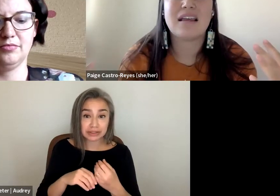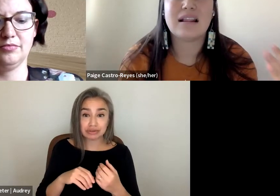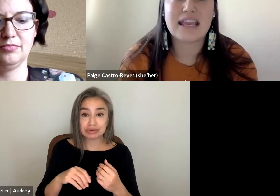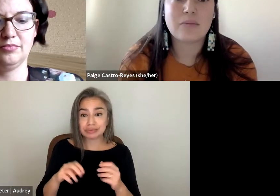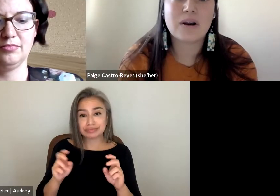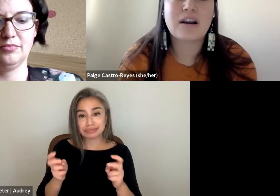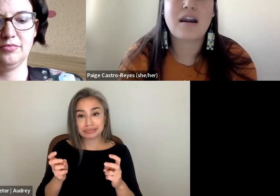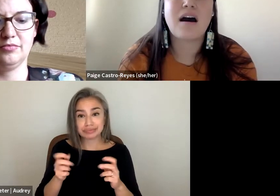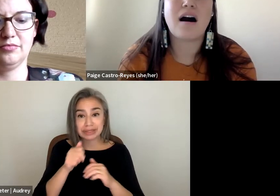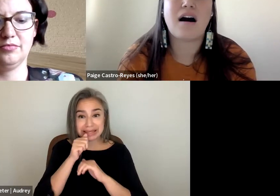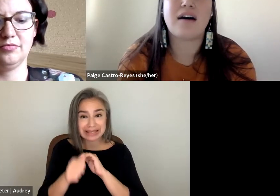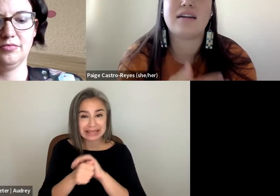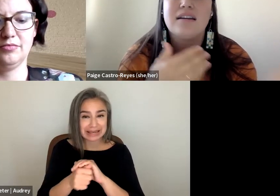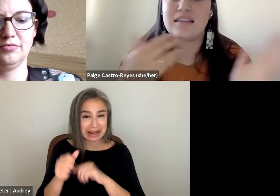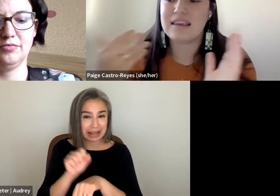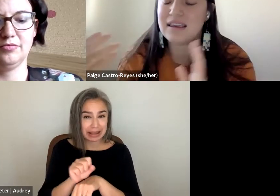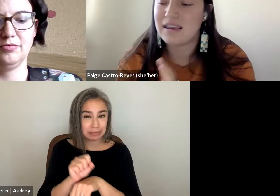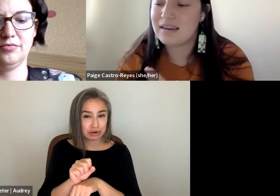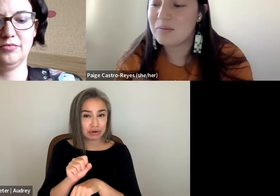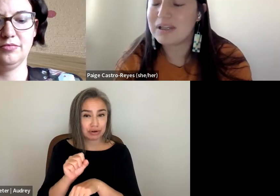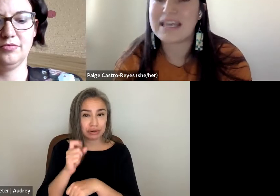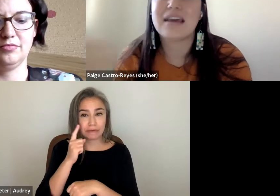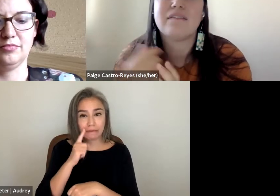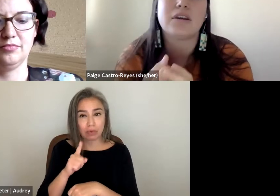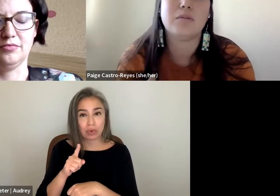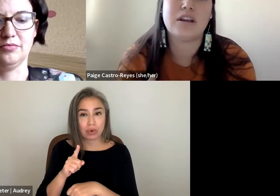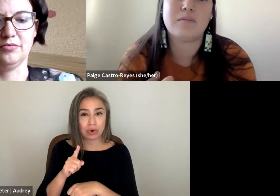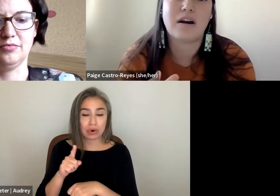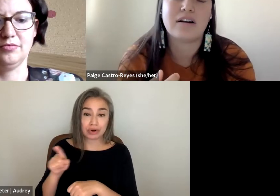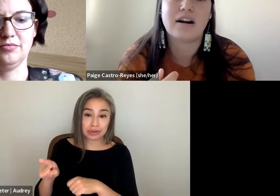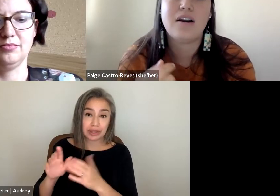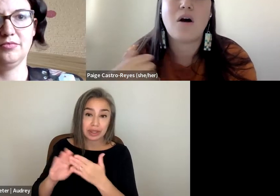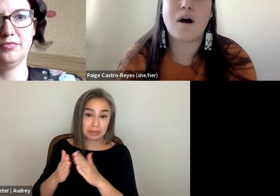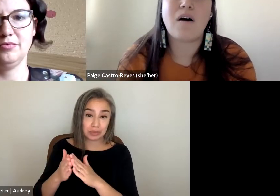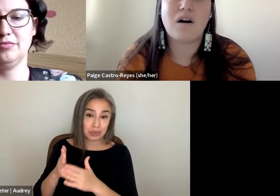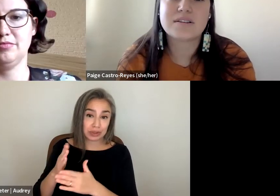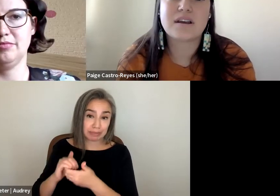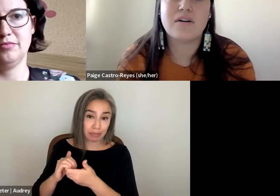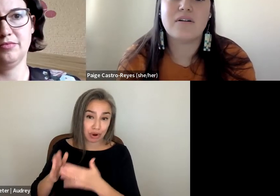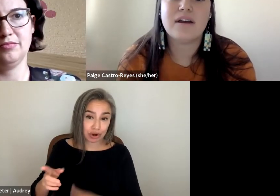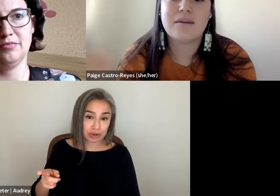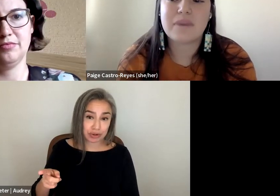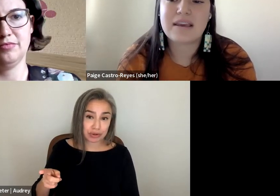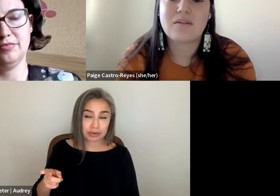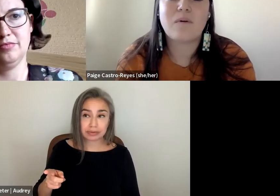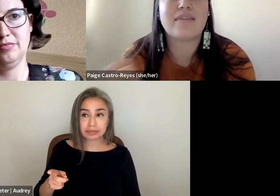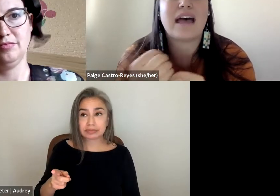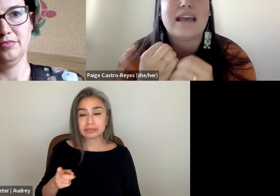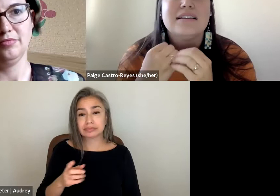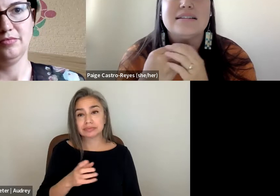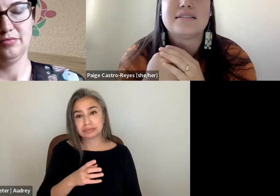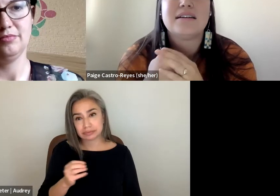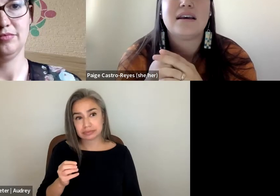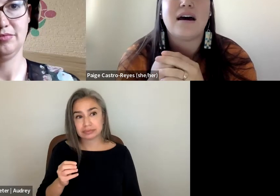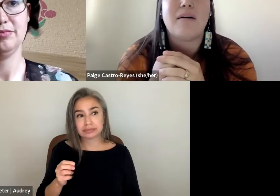hidden labor on the plate of the community partner, while also being the one